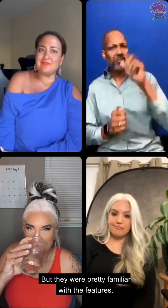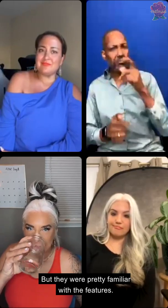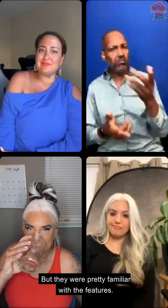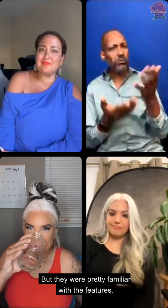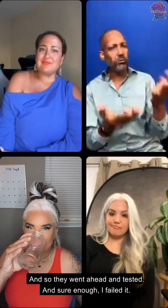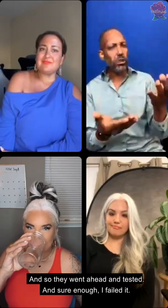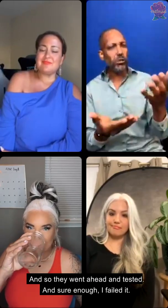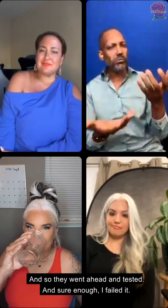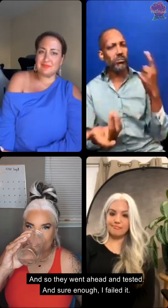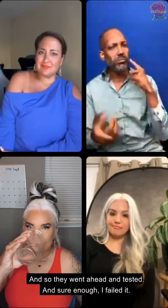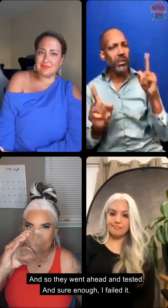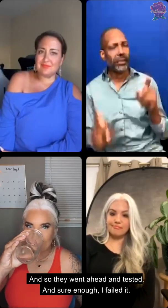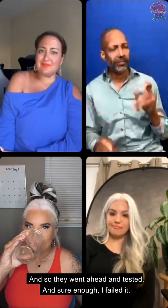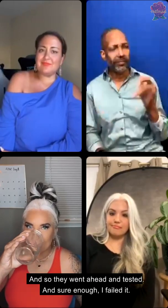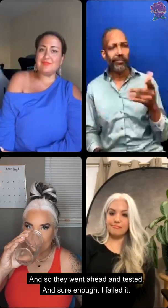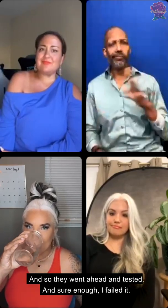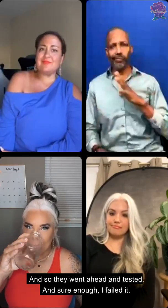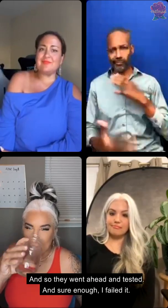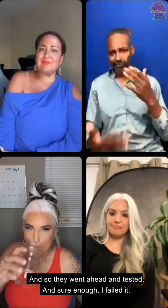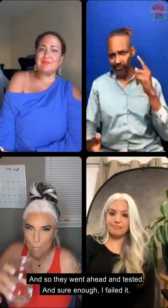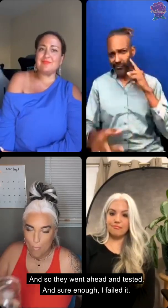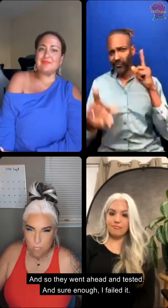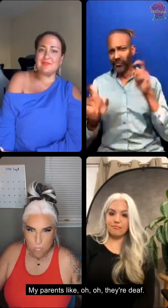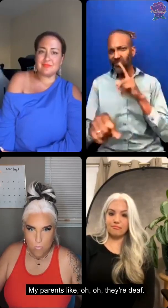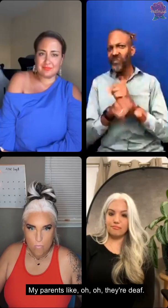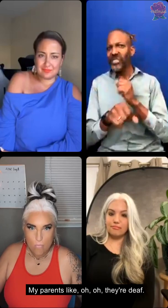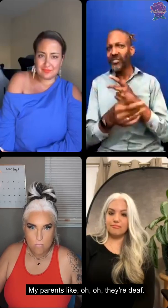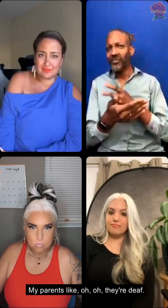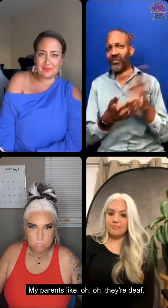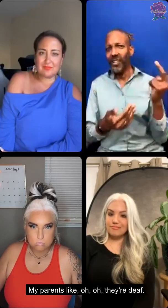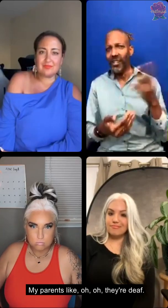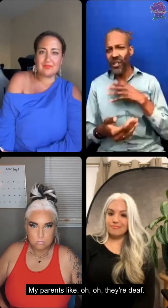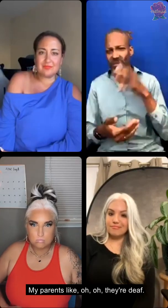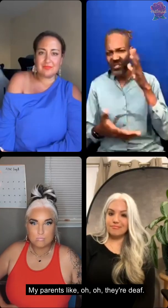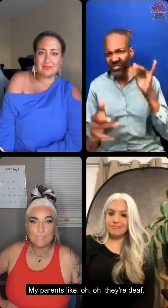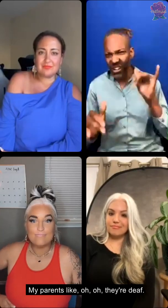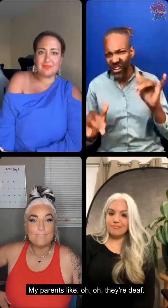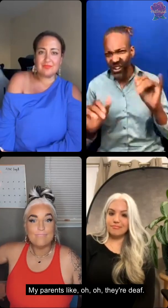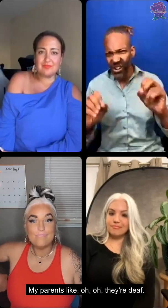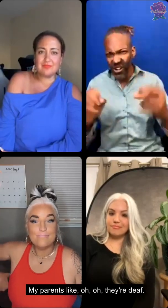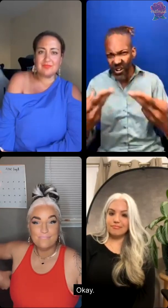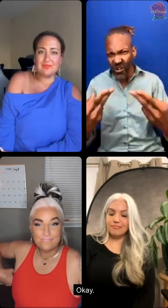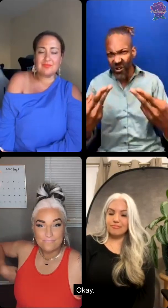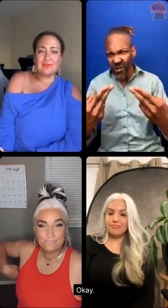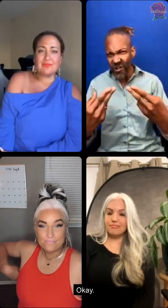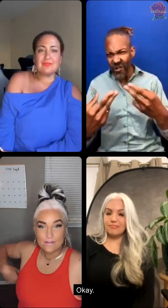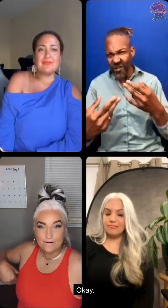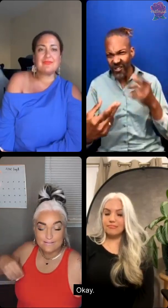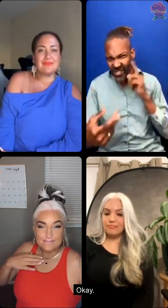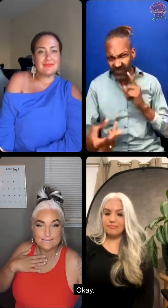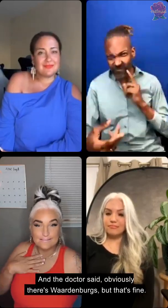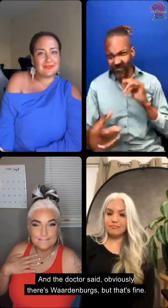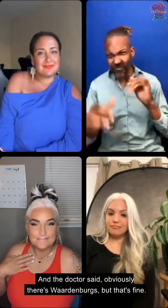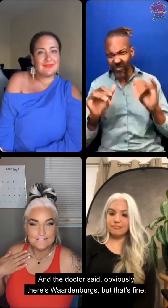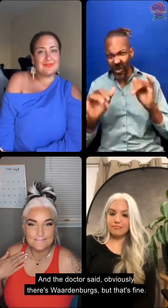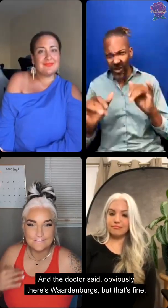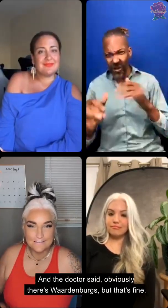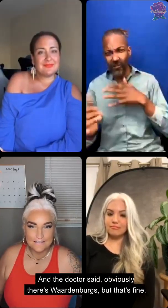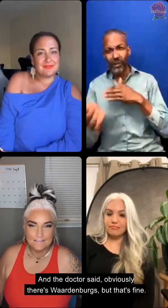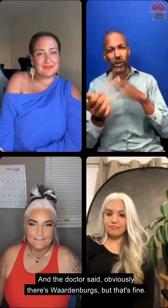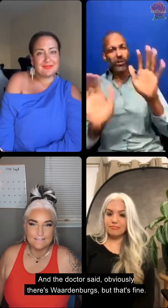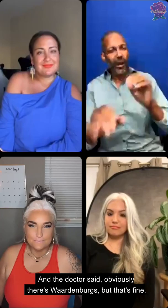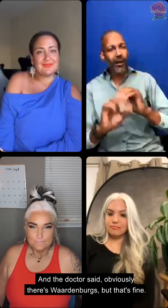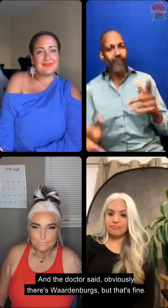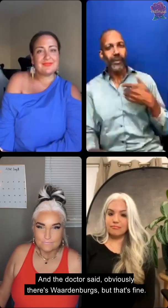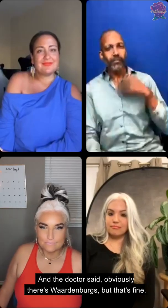they were pretty familiar with the features. And so they went ahead and tested, and sure enough, I failed it. And my parents were like, oh, they're deaf. Okay.